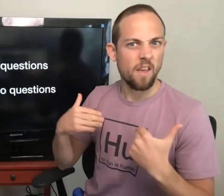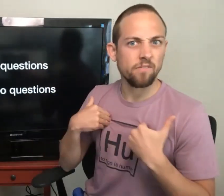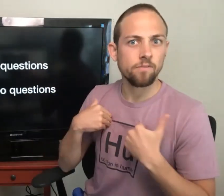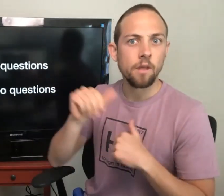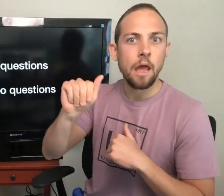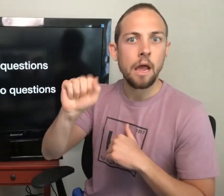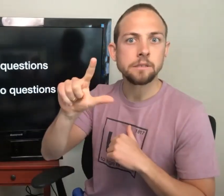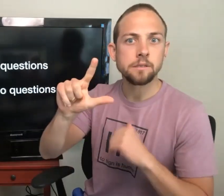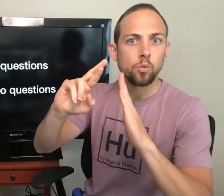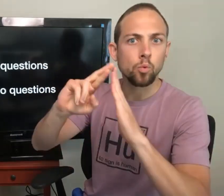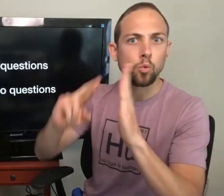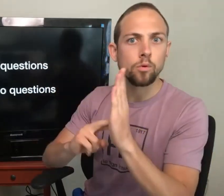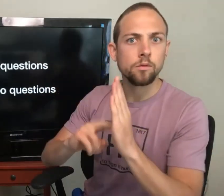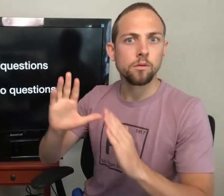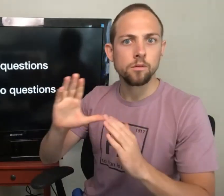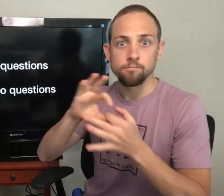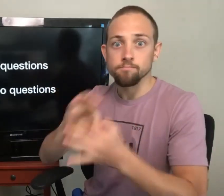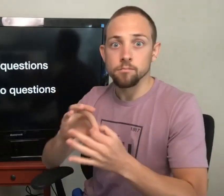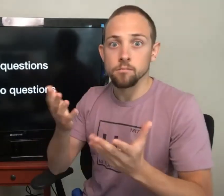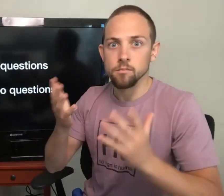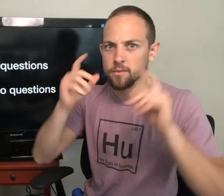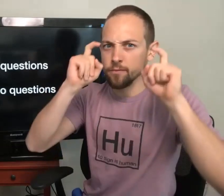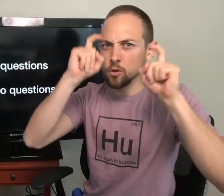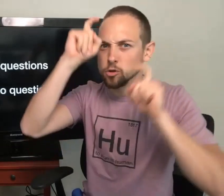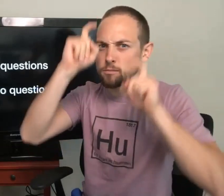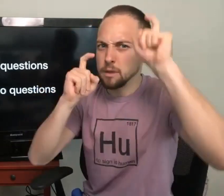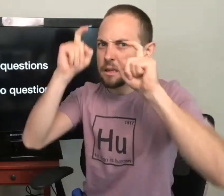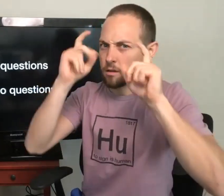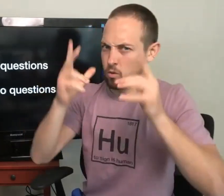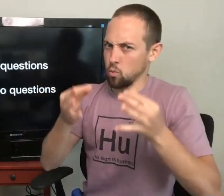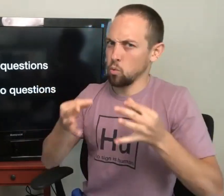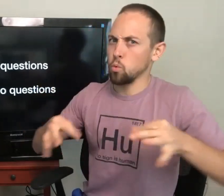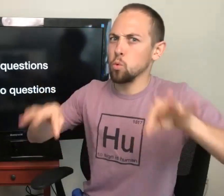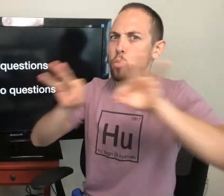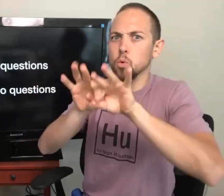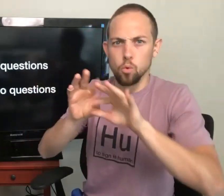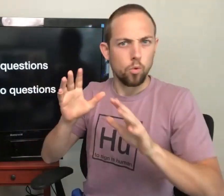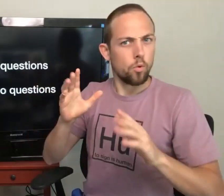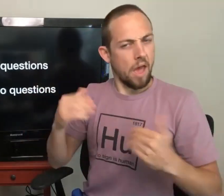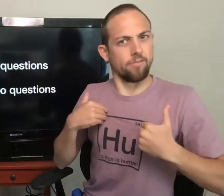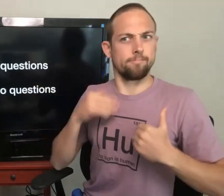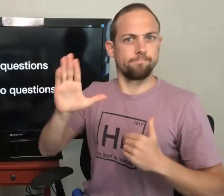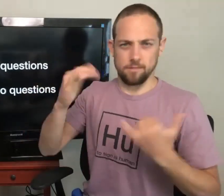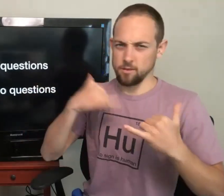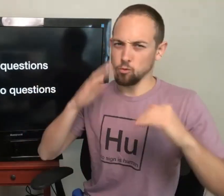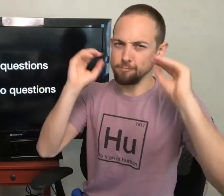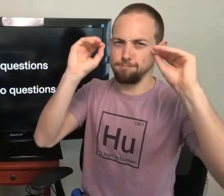yes/no questions. ASL has some grammatical rules associated with these that make the eyebrows really